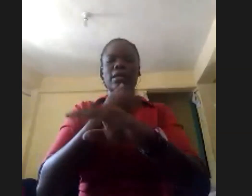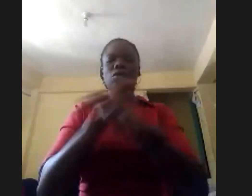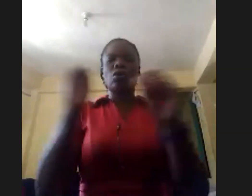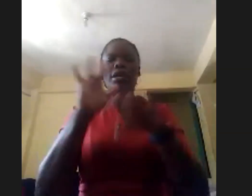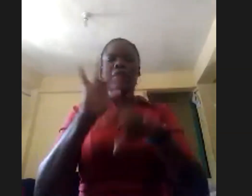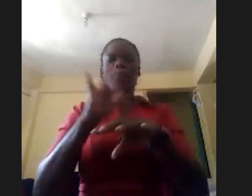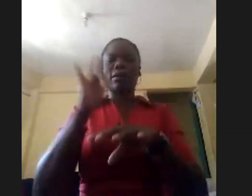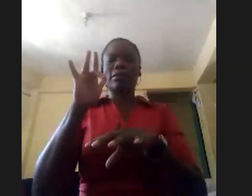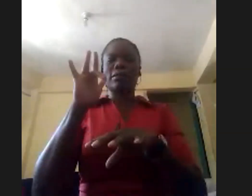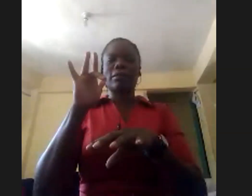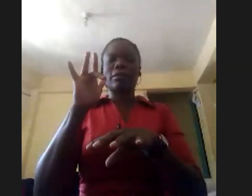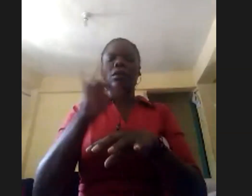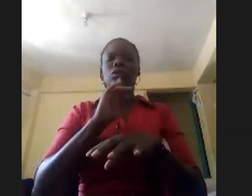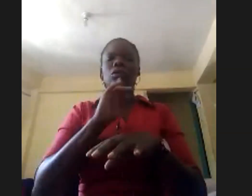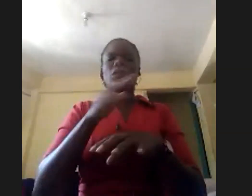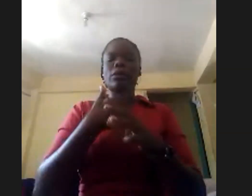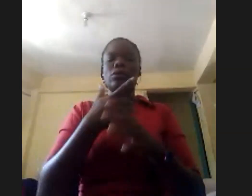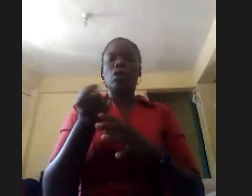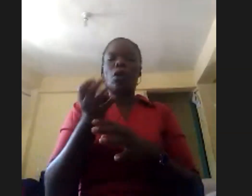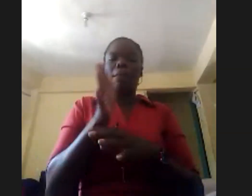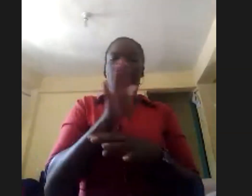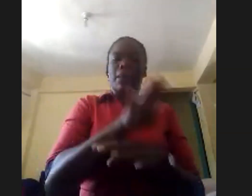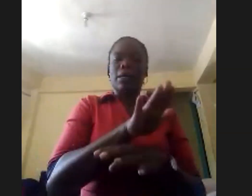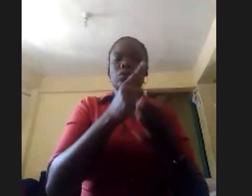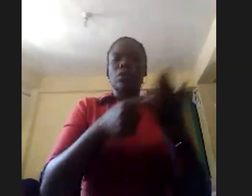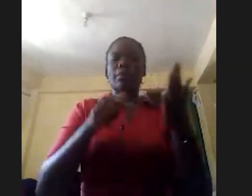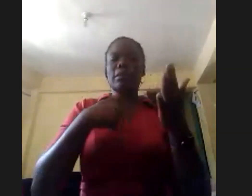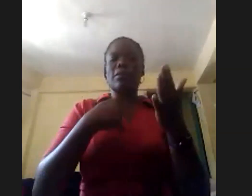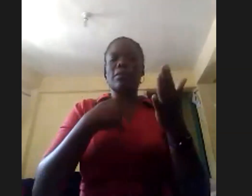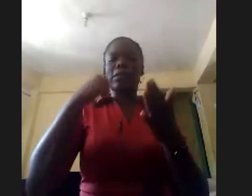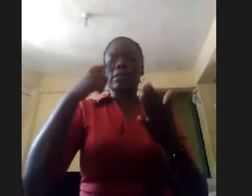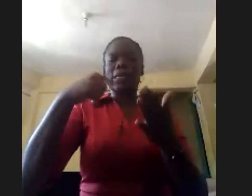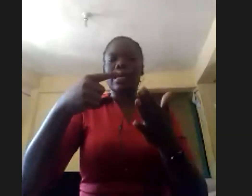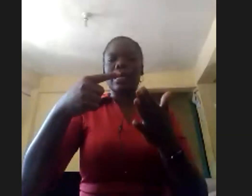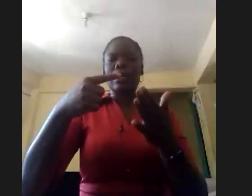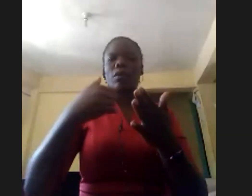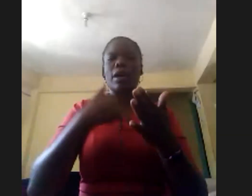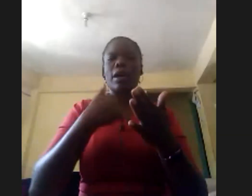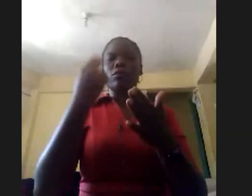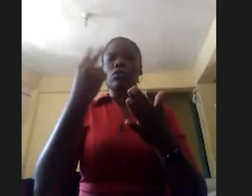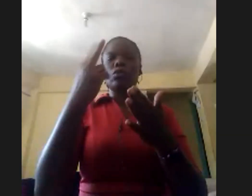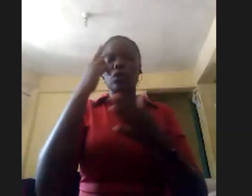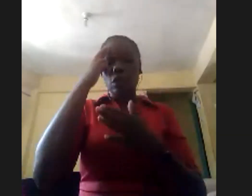I'll just go back again to what I was saying, the two reasons why many people